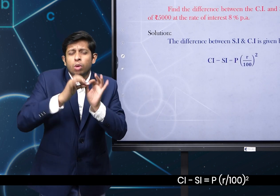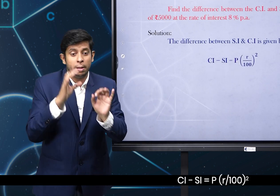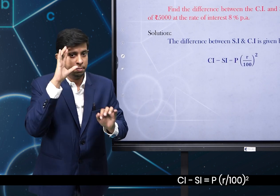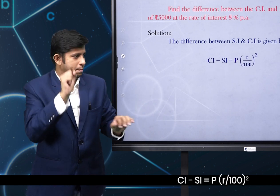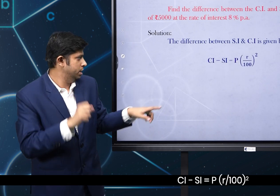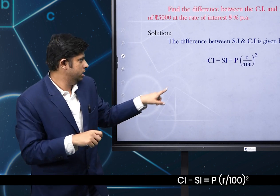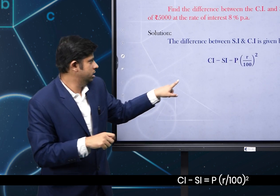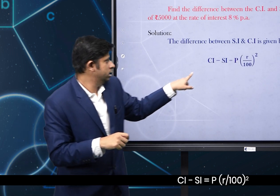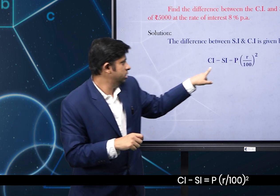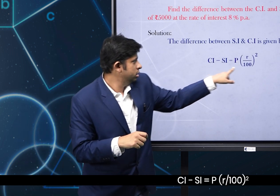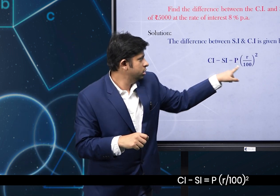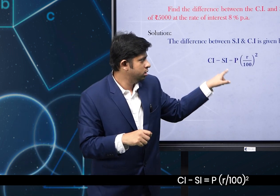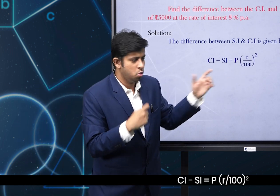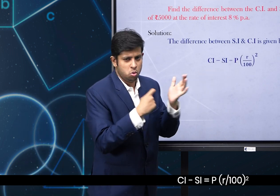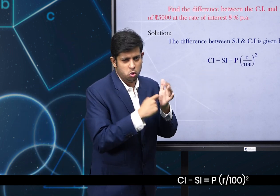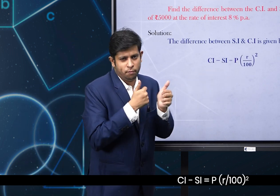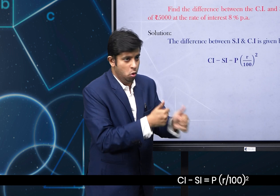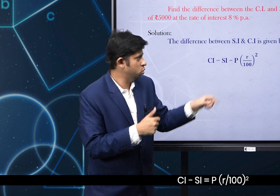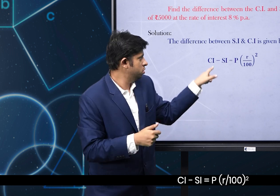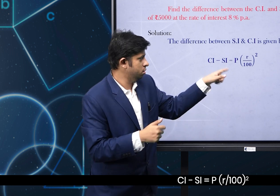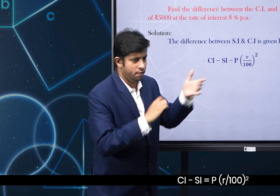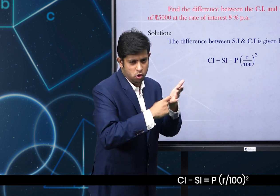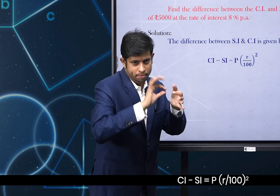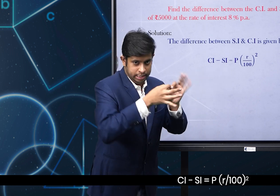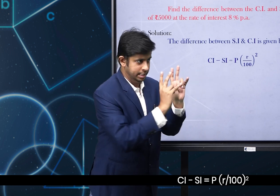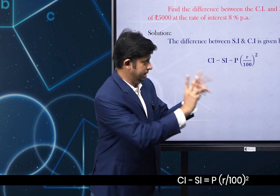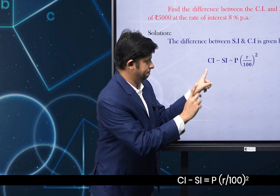minus simple interest is equal to P into R by 100 whole square.